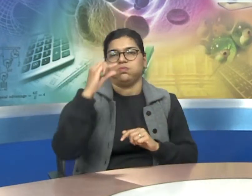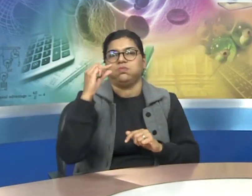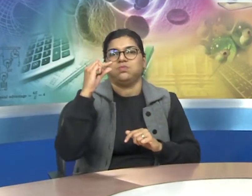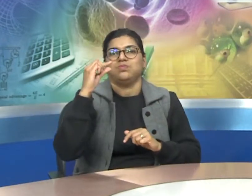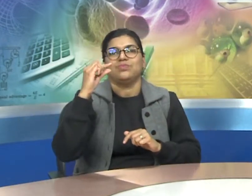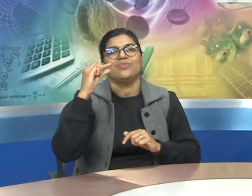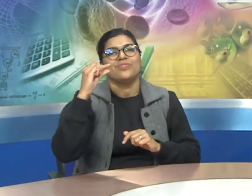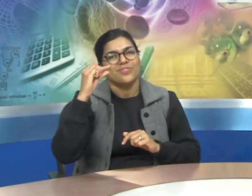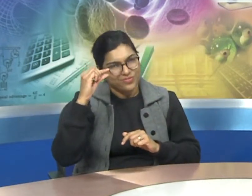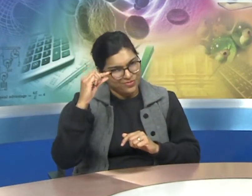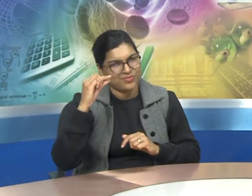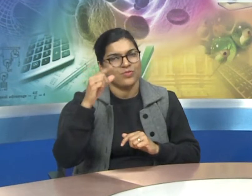that particular case.